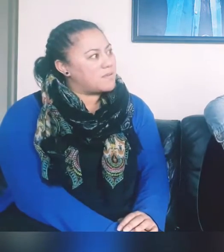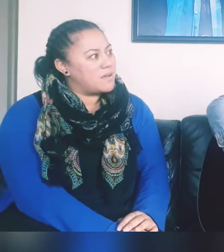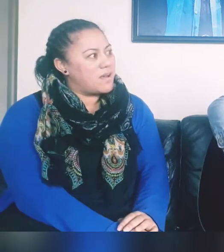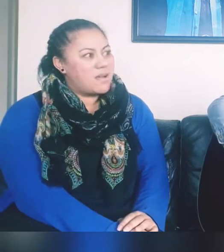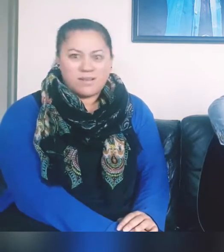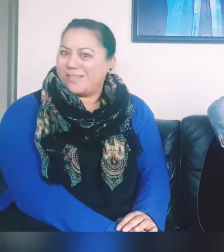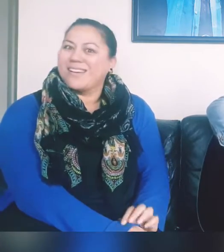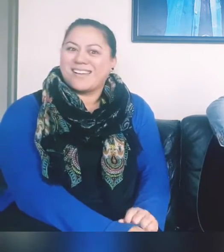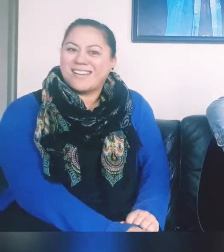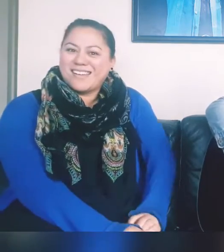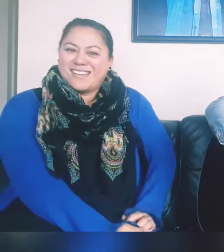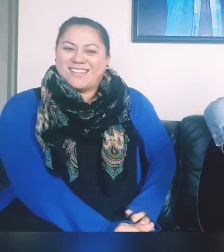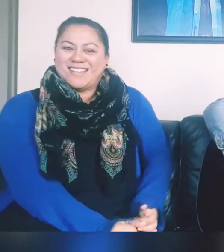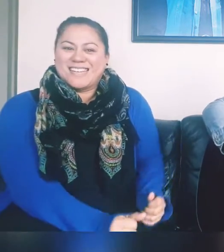One more time, Leah.